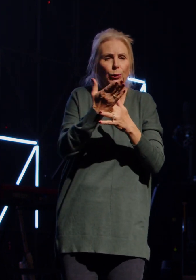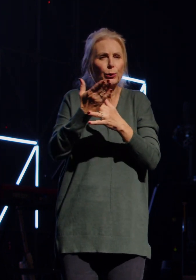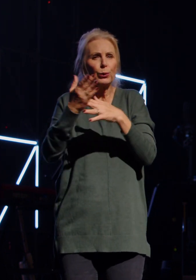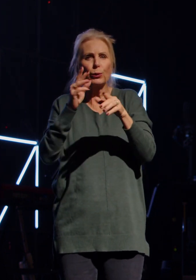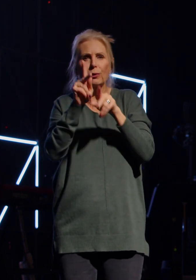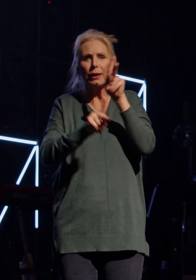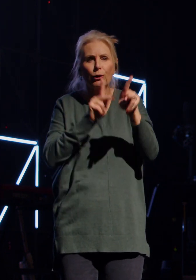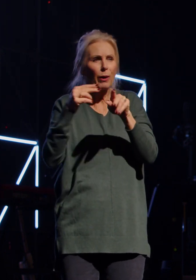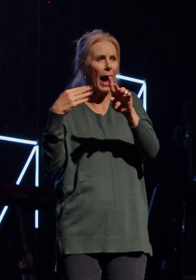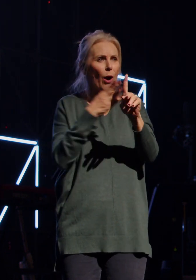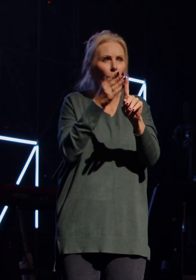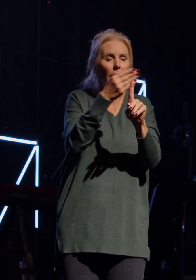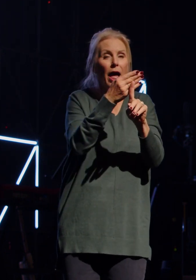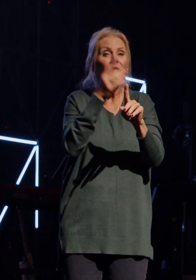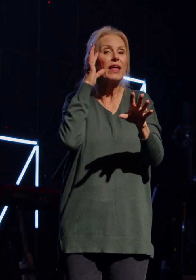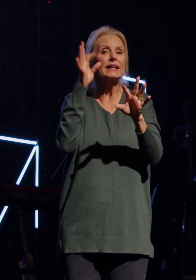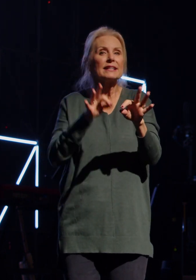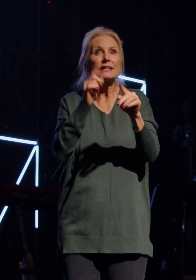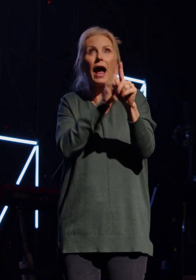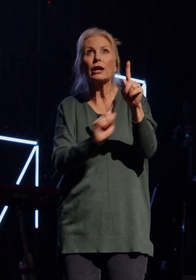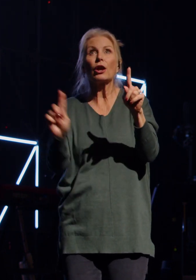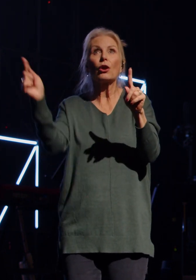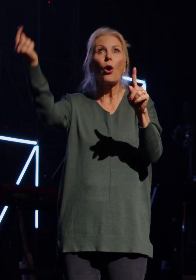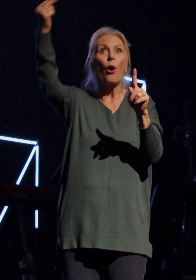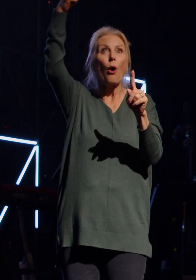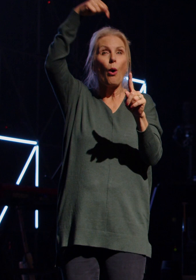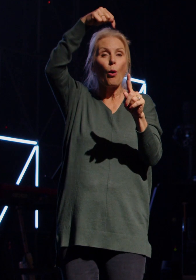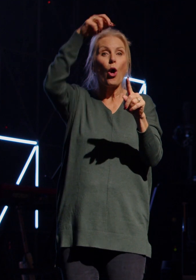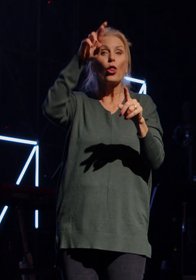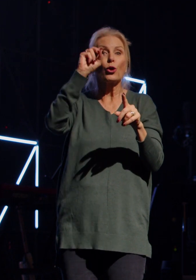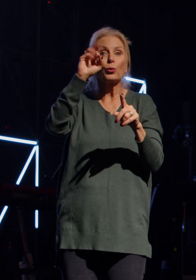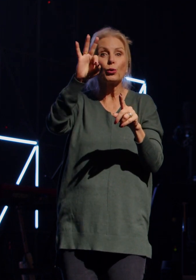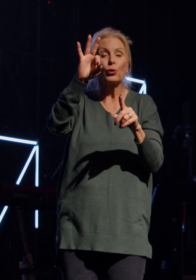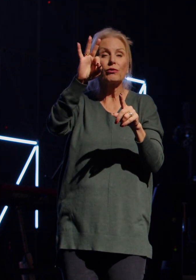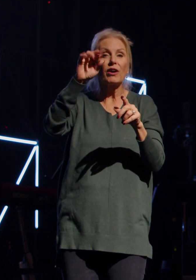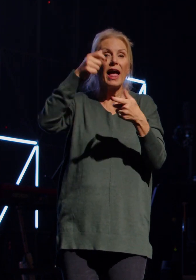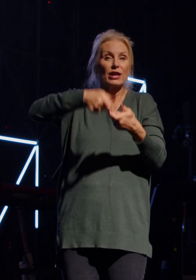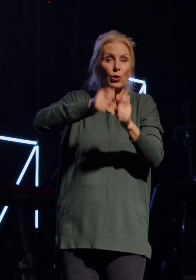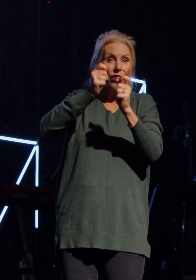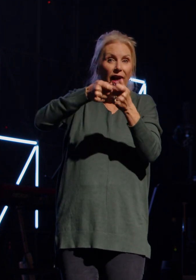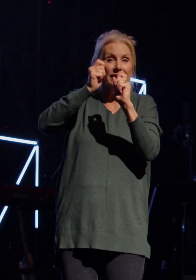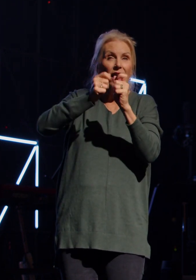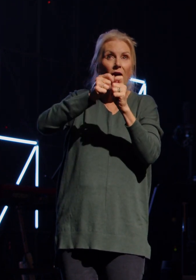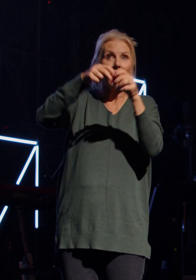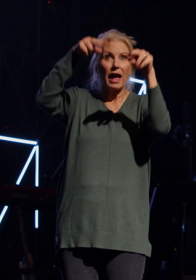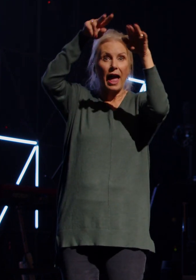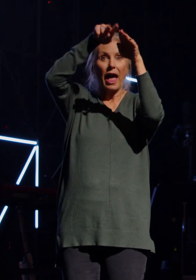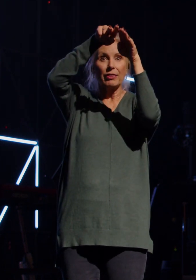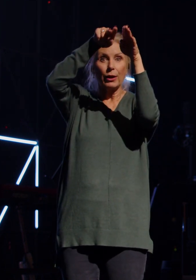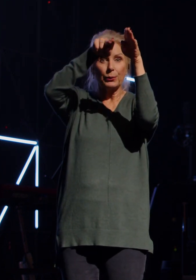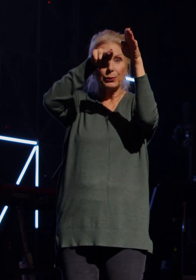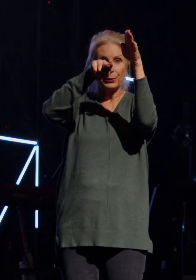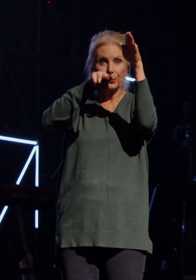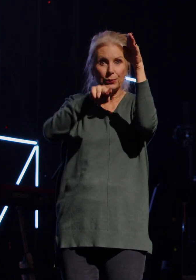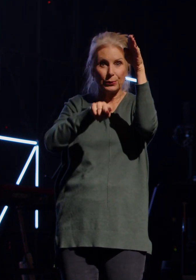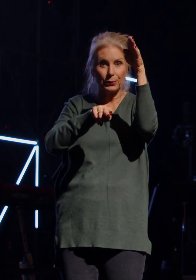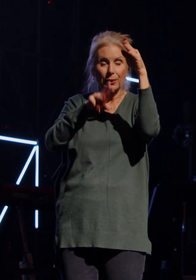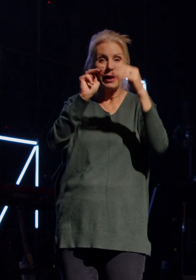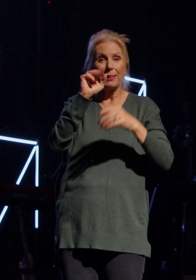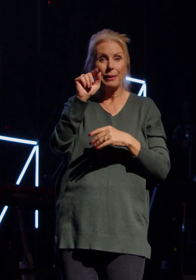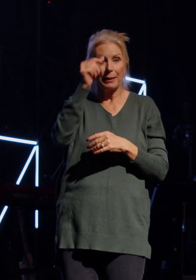the crowd, they made an opening in the roof above Jesus by digging through it and then lowered the mat the man was lying